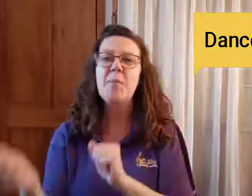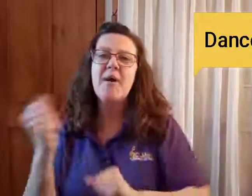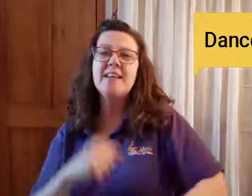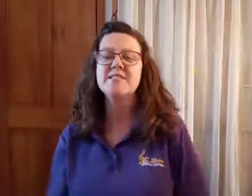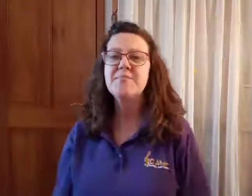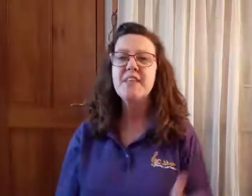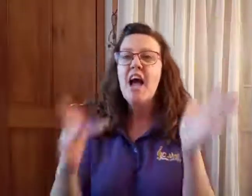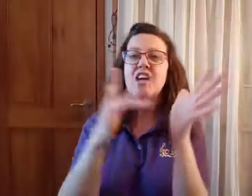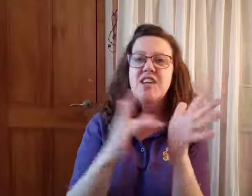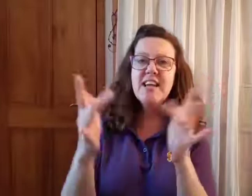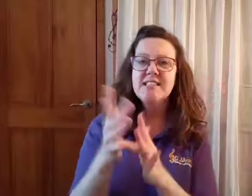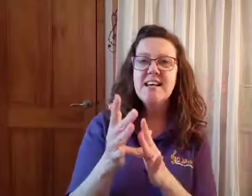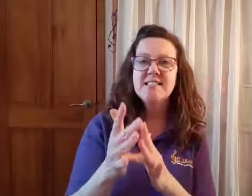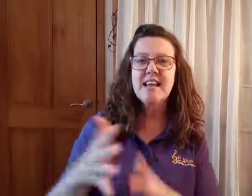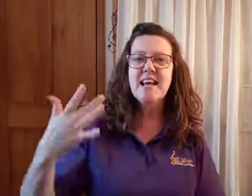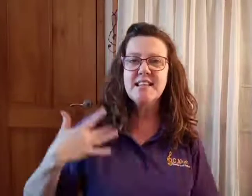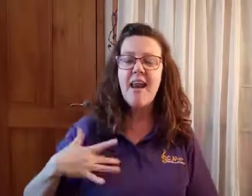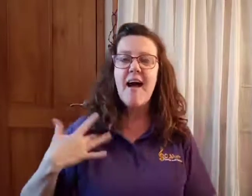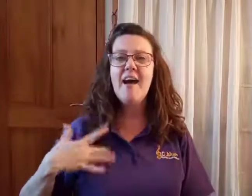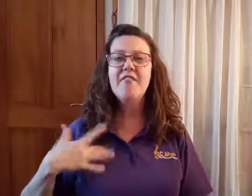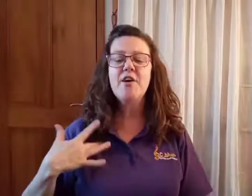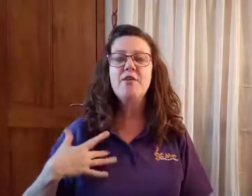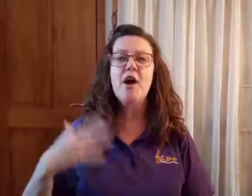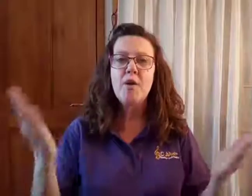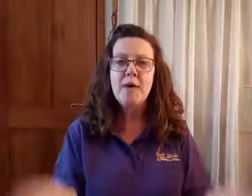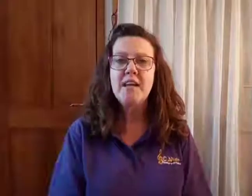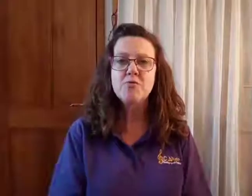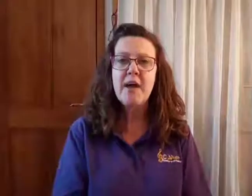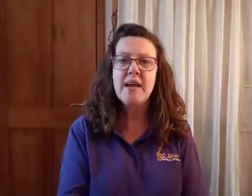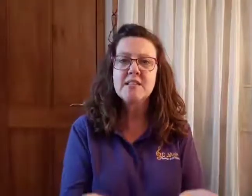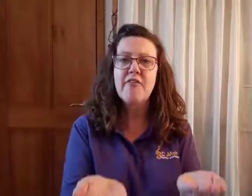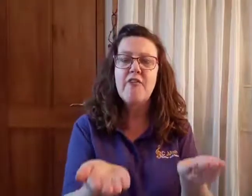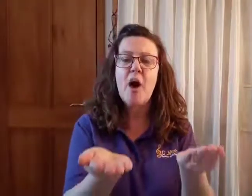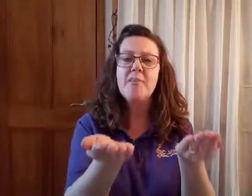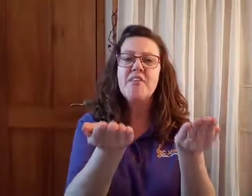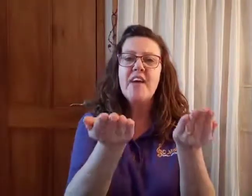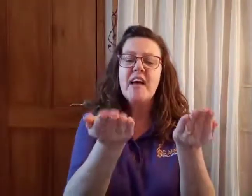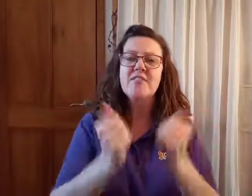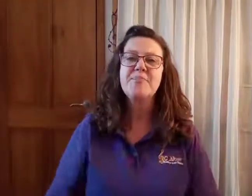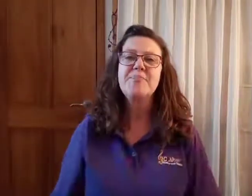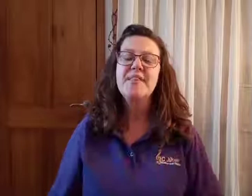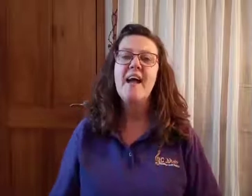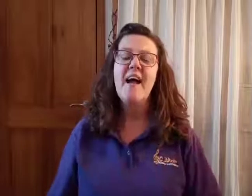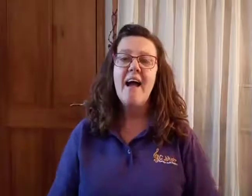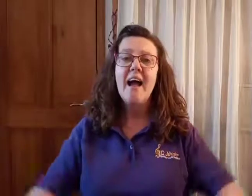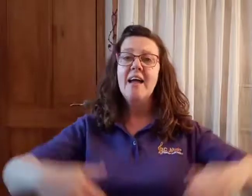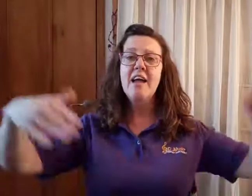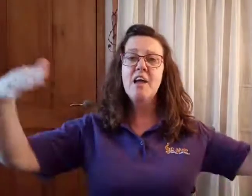celebrate. Jesus is alive, you know he's risen from the dead. He